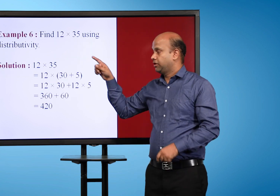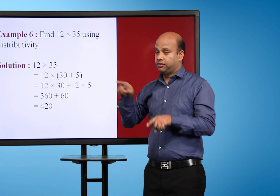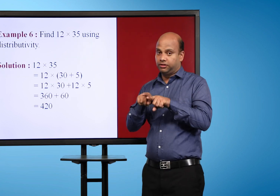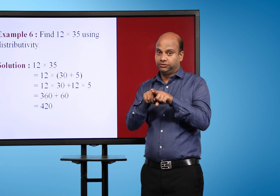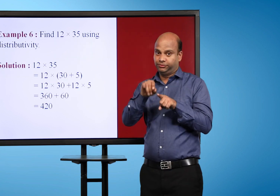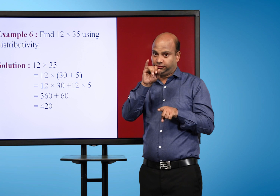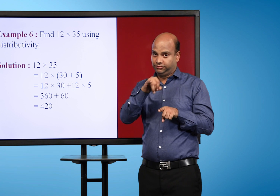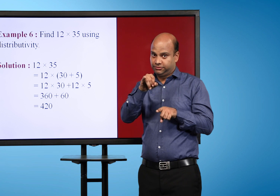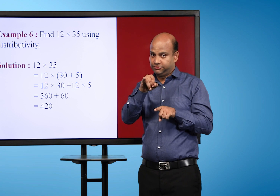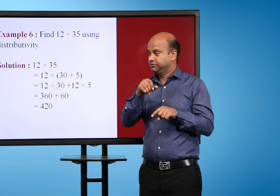Example 6.